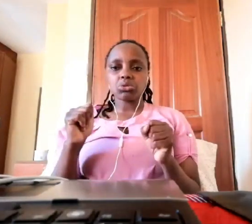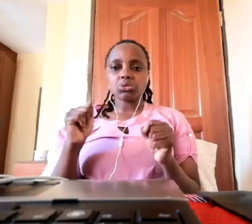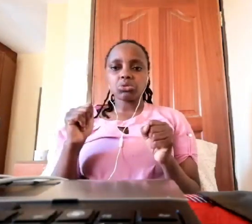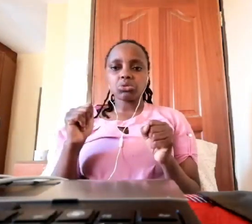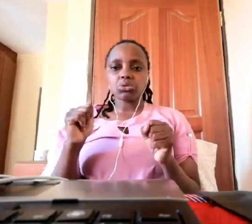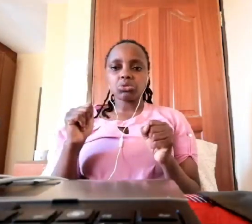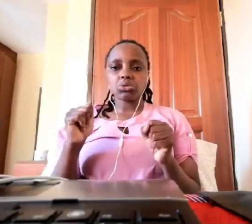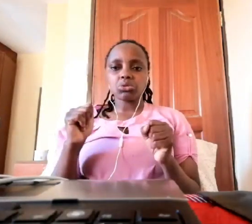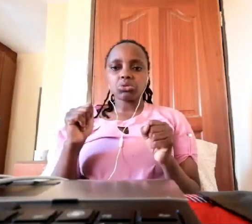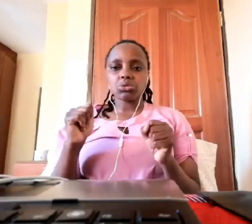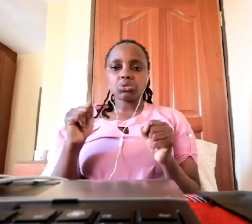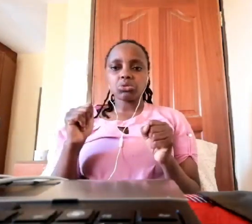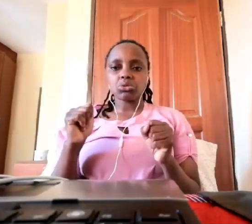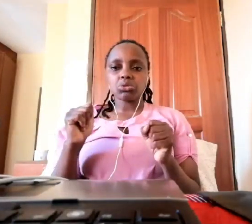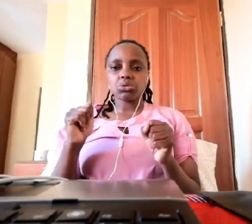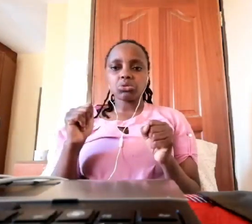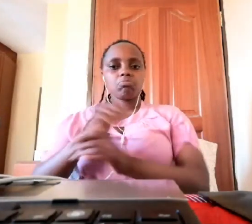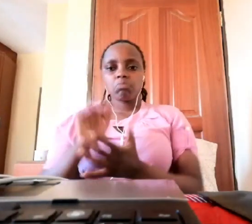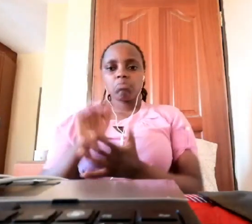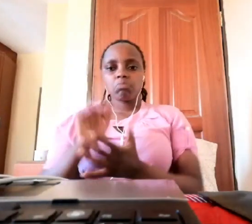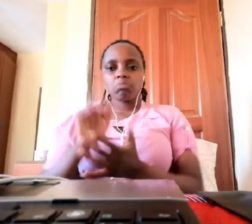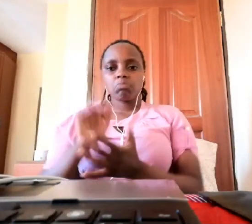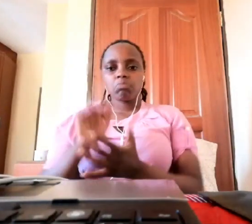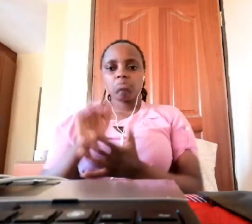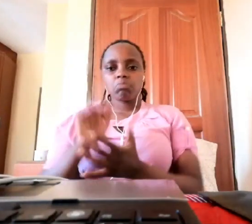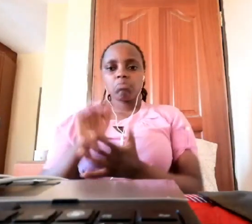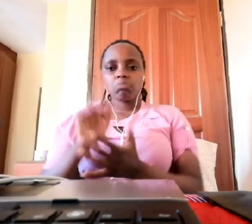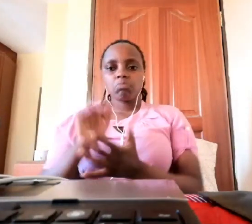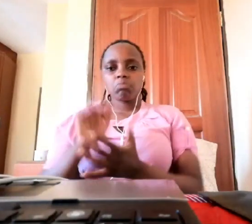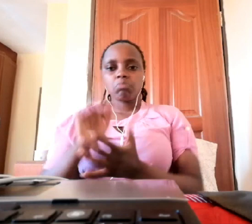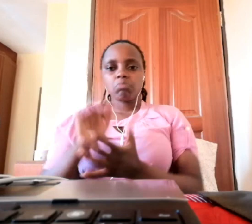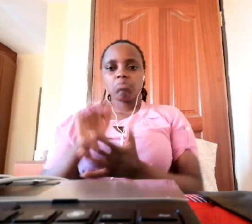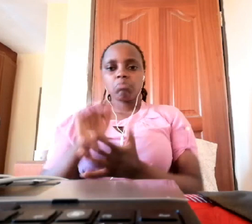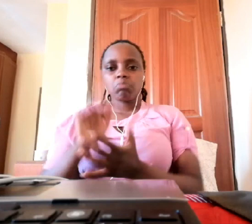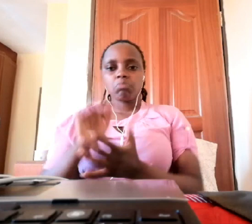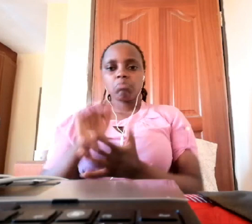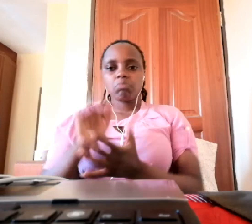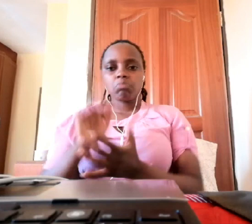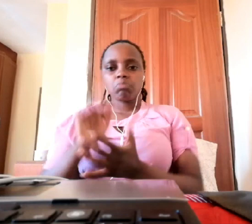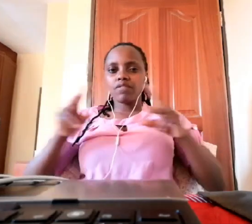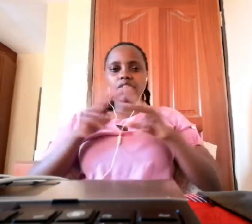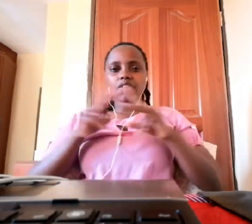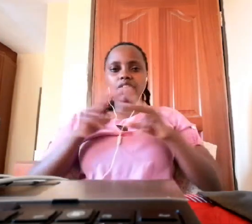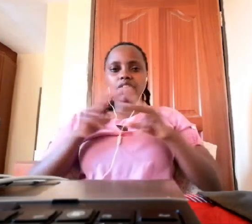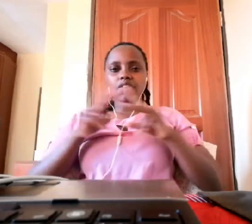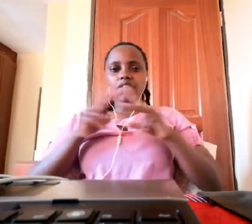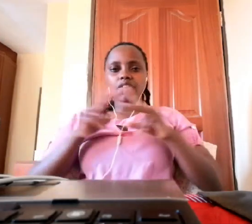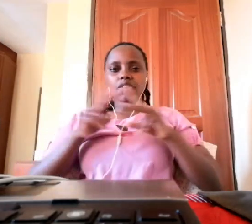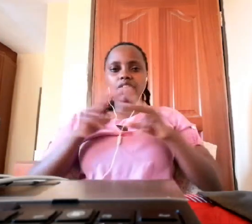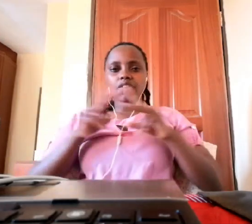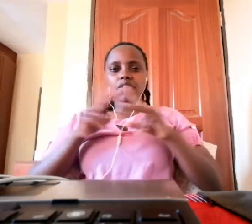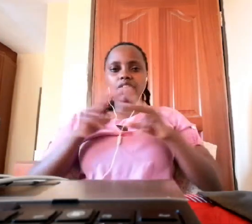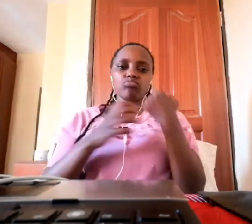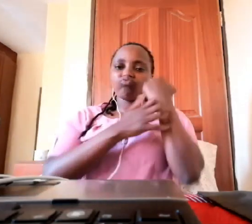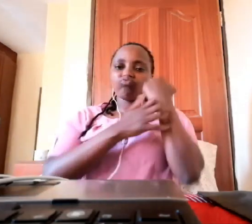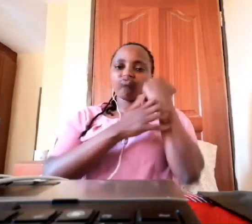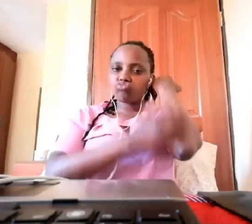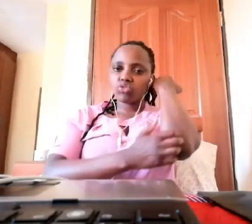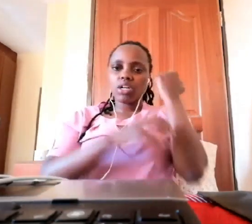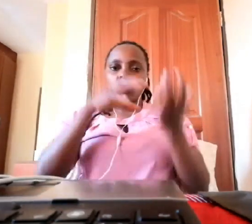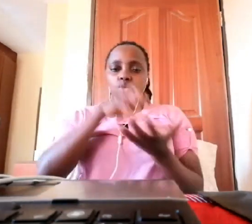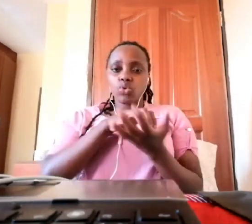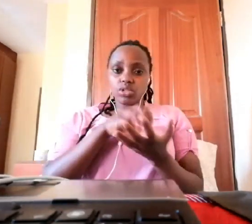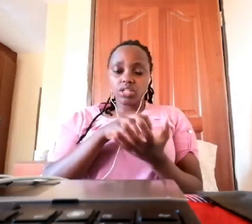school. And most of these children were living in really despicable situations, and